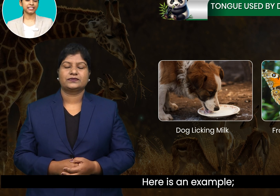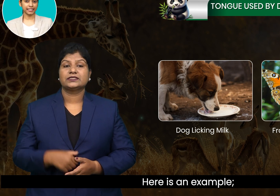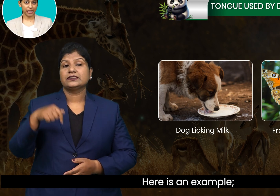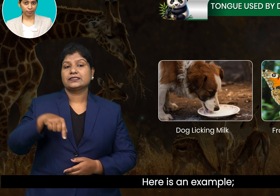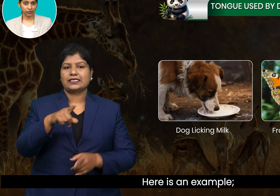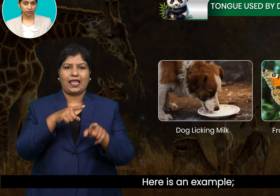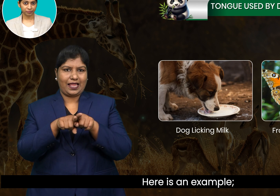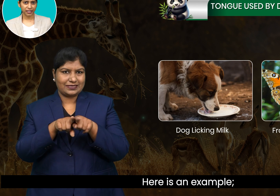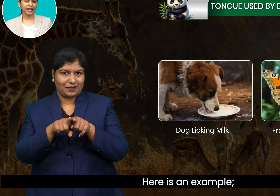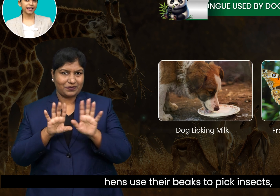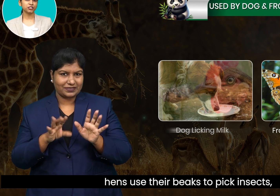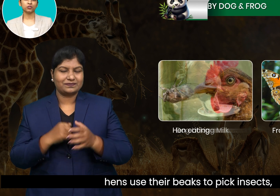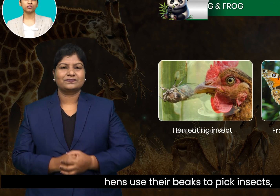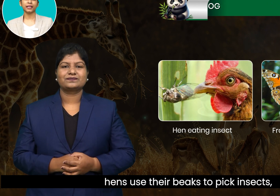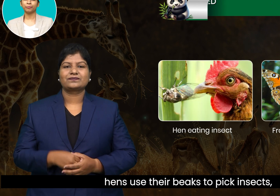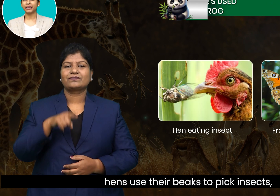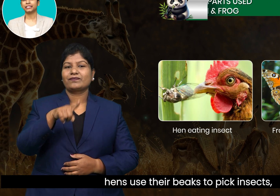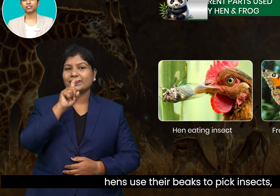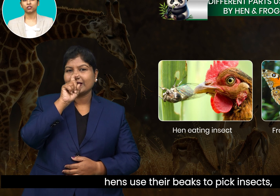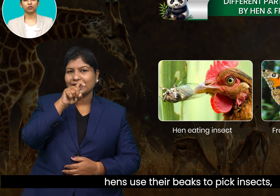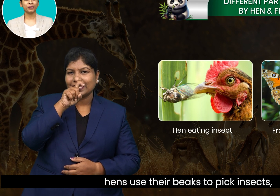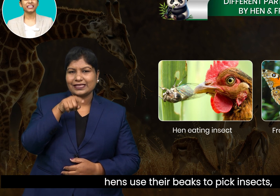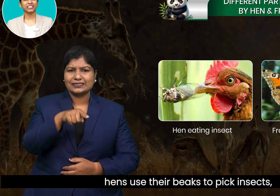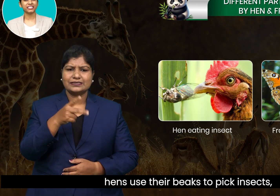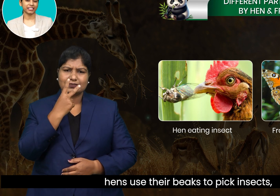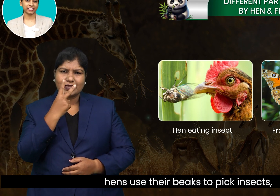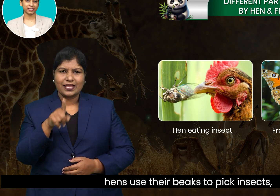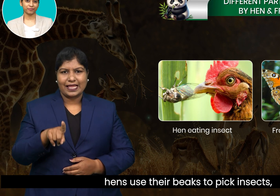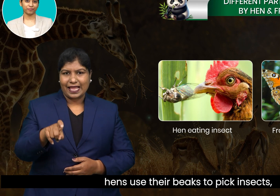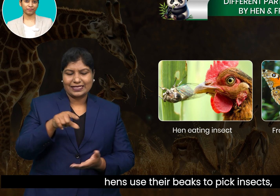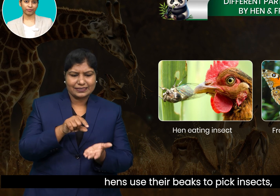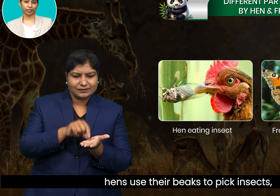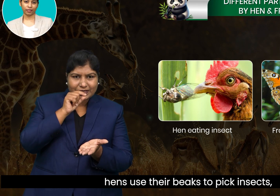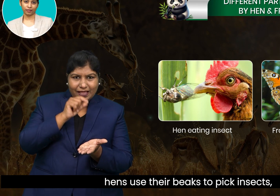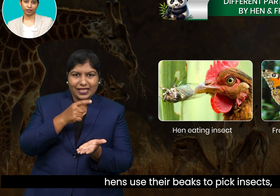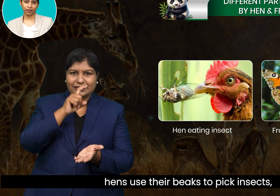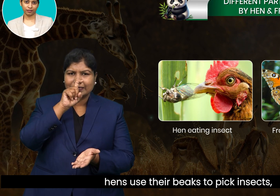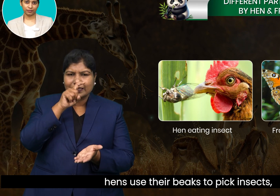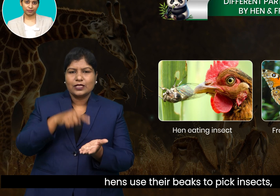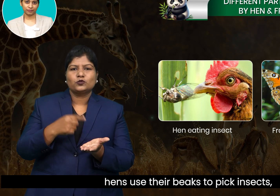Here is an example. Hens use their beaks to pick insects,